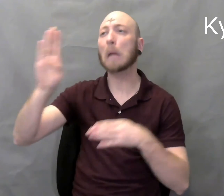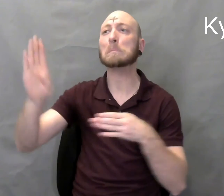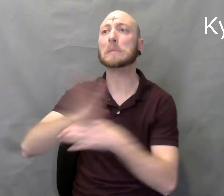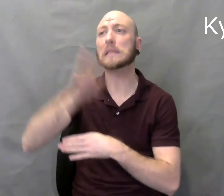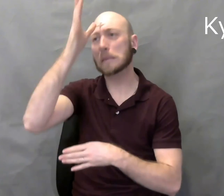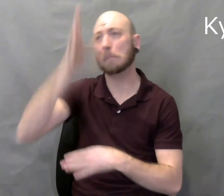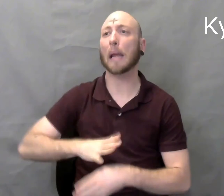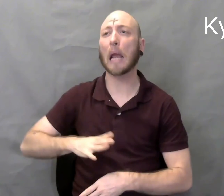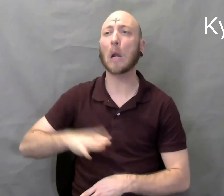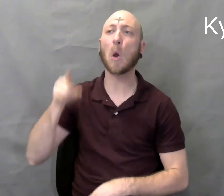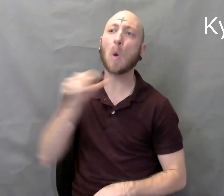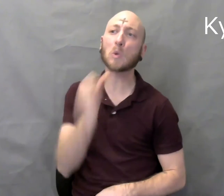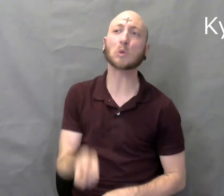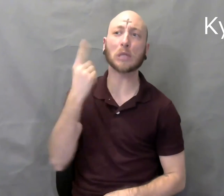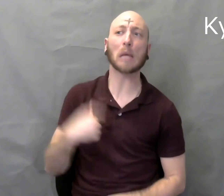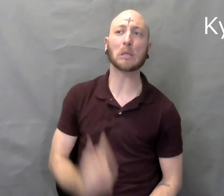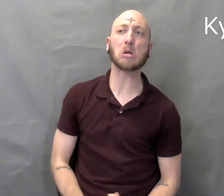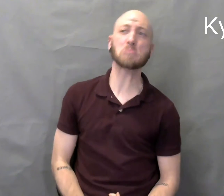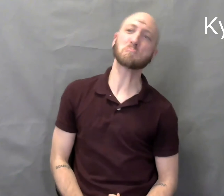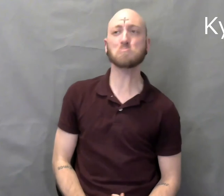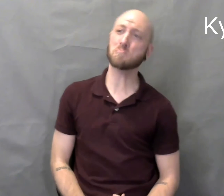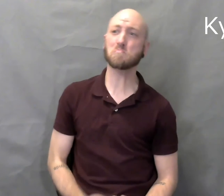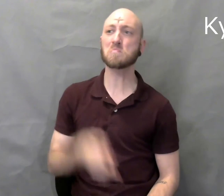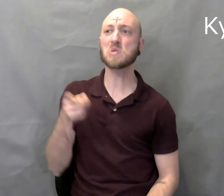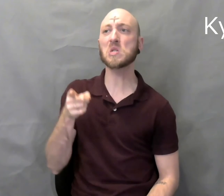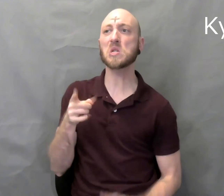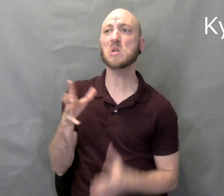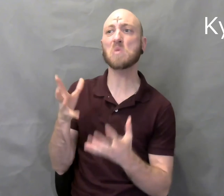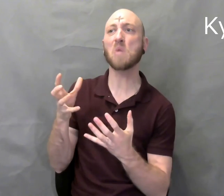he doesn't understand me at all. And he's just there, he just